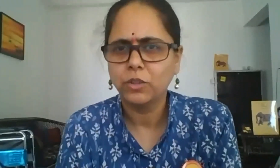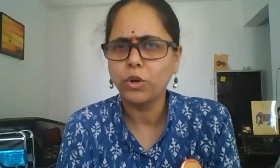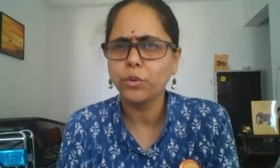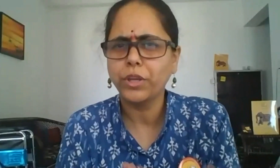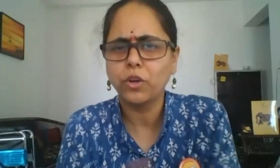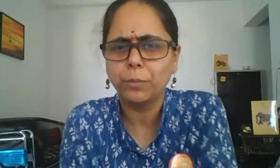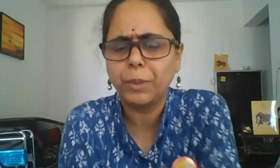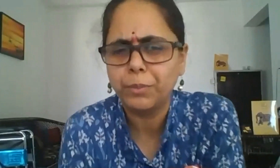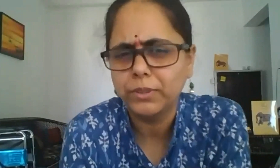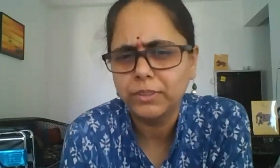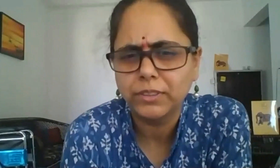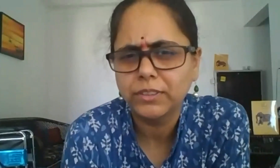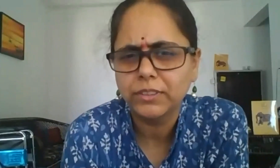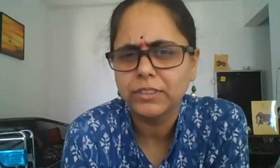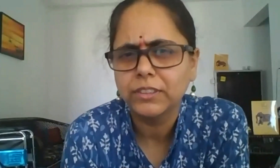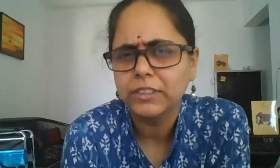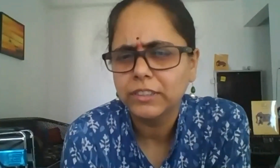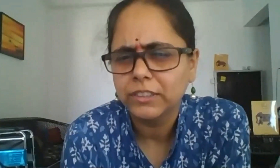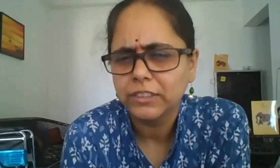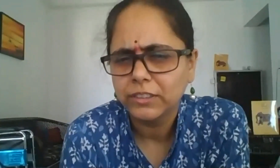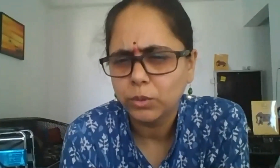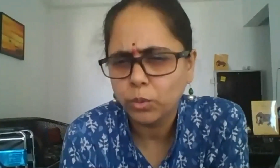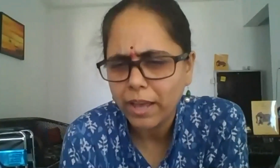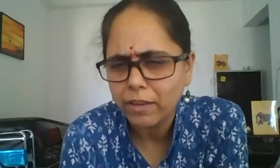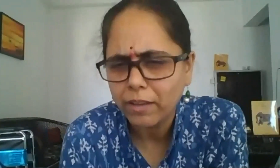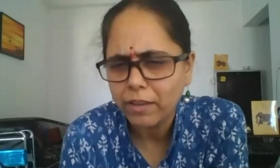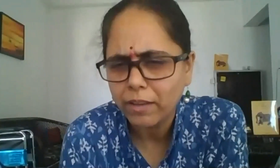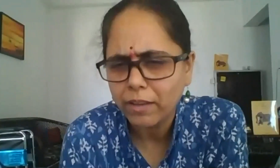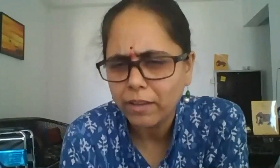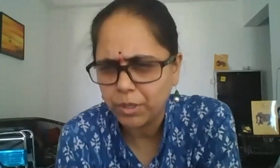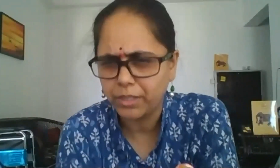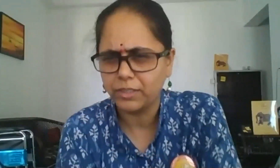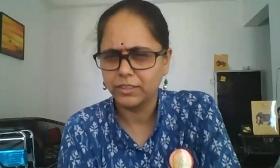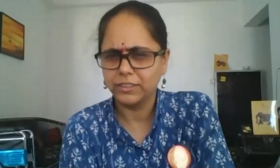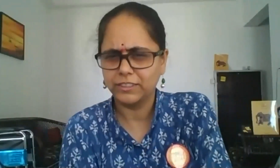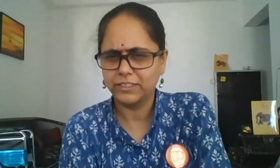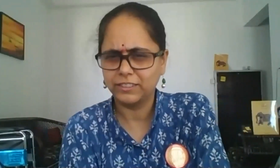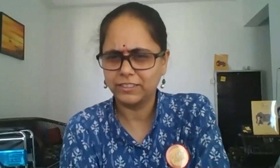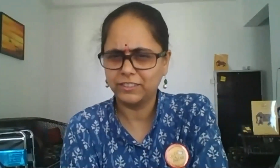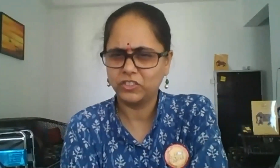What do we call people who have disability?